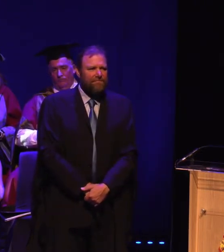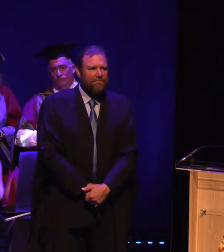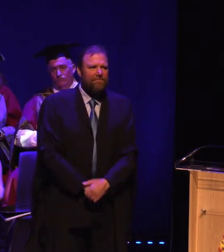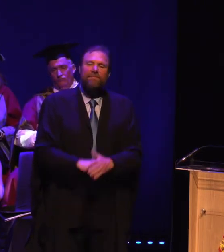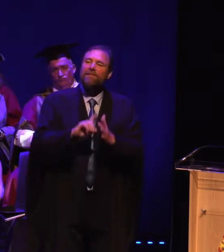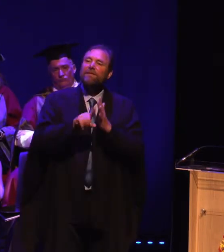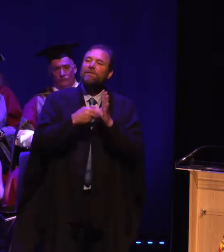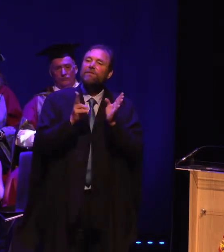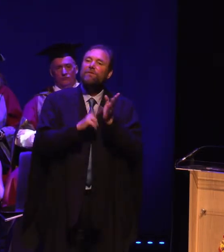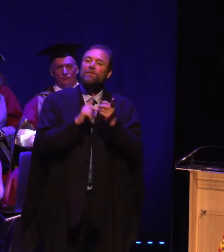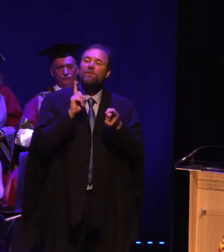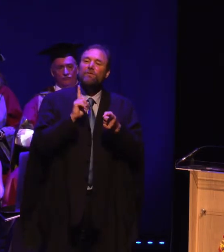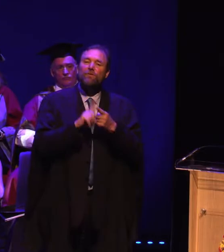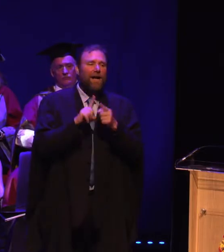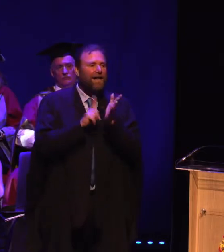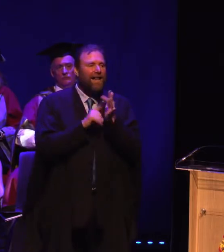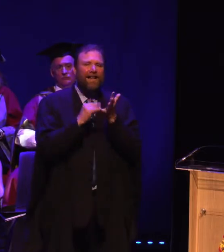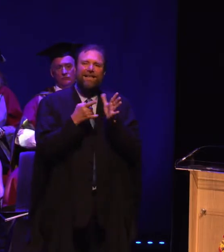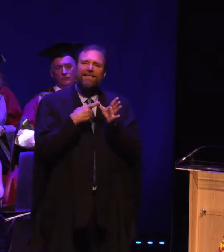Joanne Lisa Driscoll.